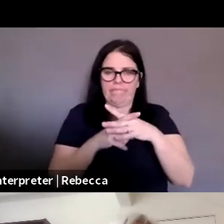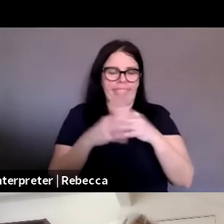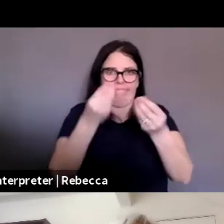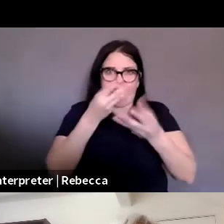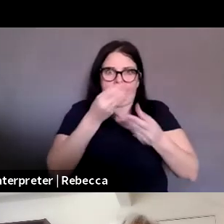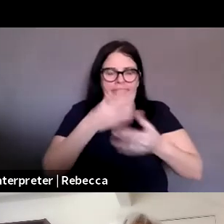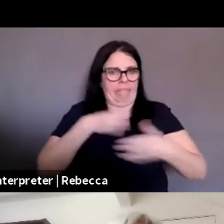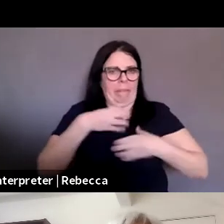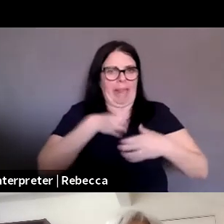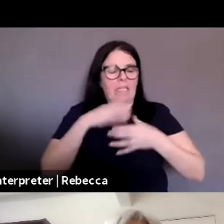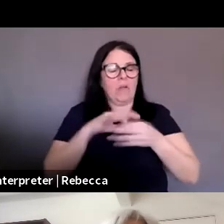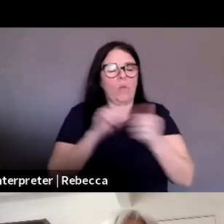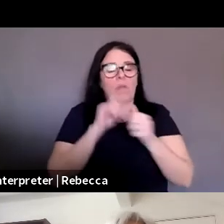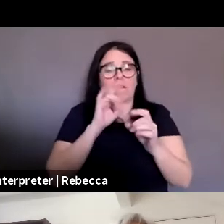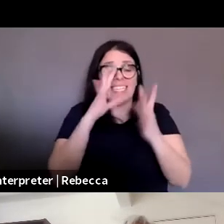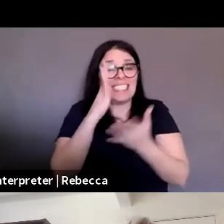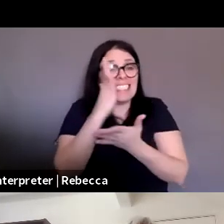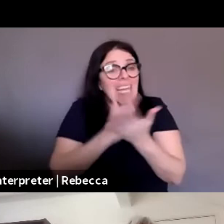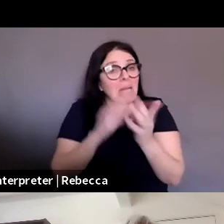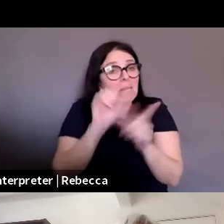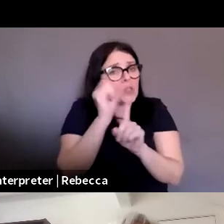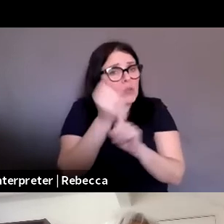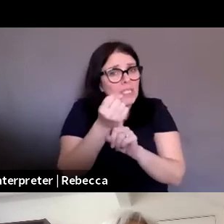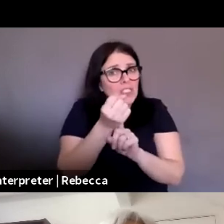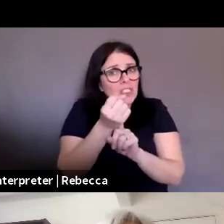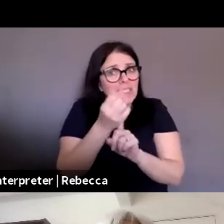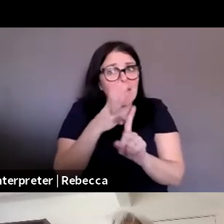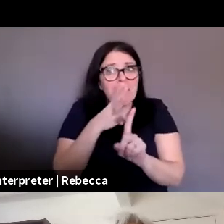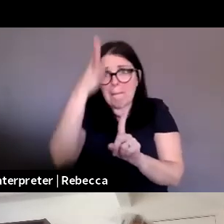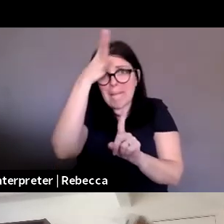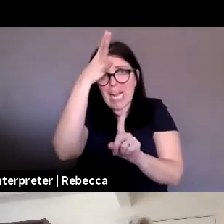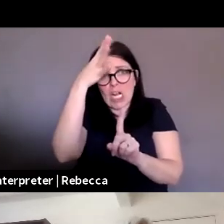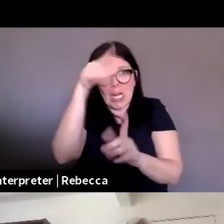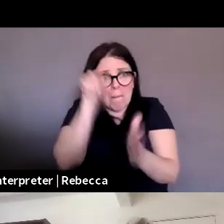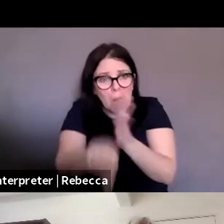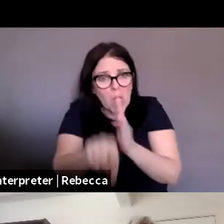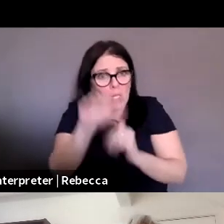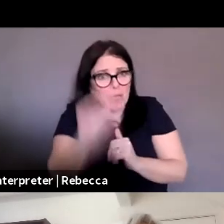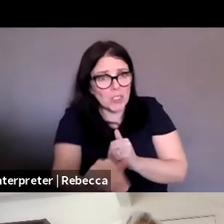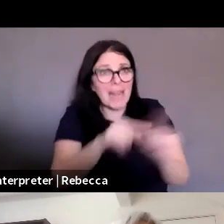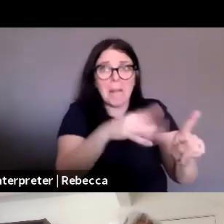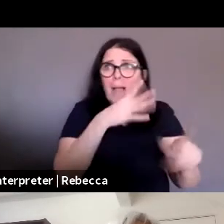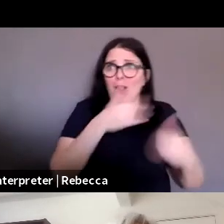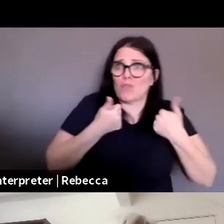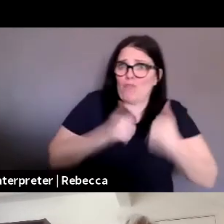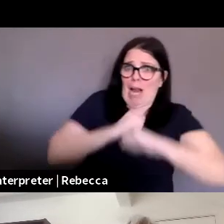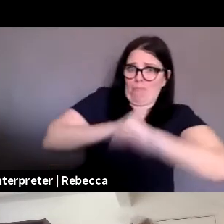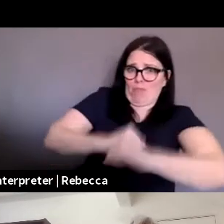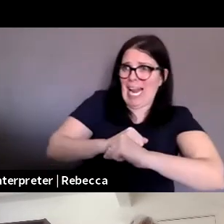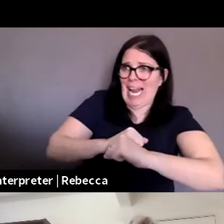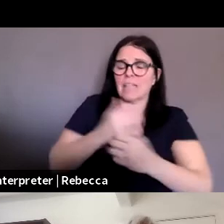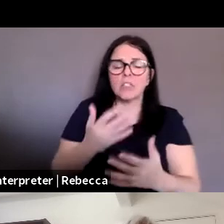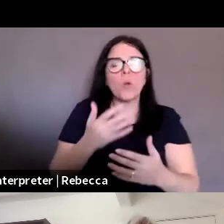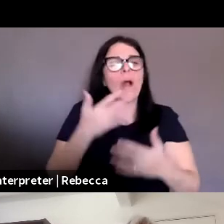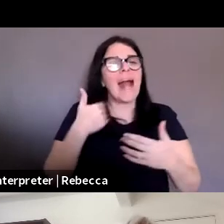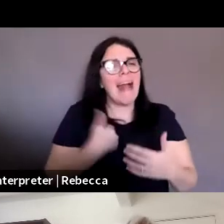ending in the murder of the child by the parent the mother was seeking protection from. So there is enough anecdotal